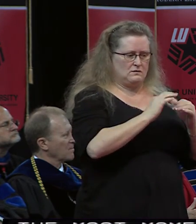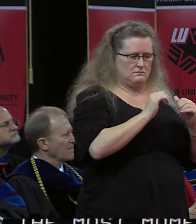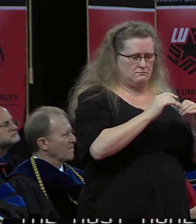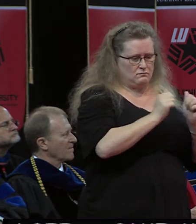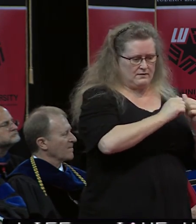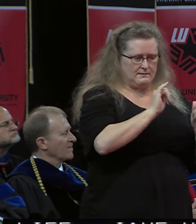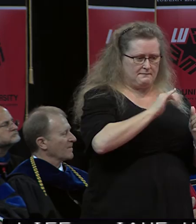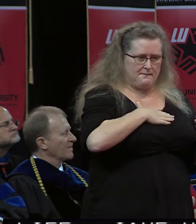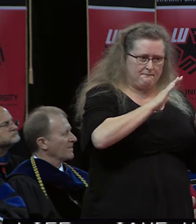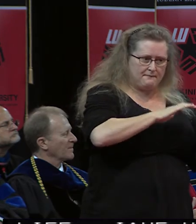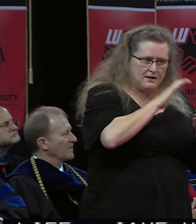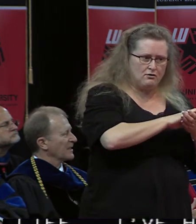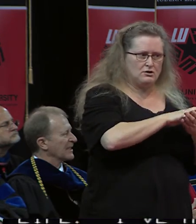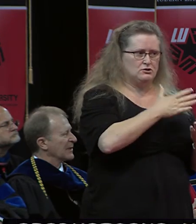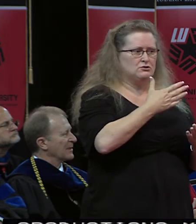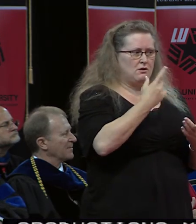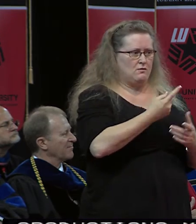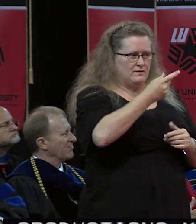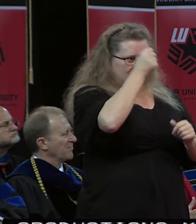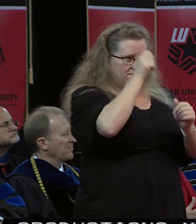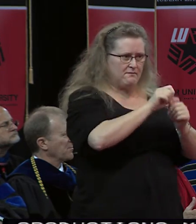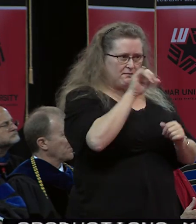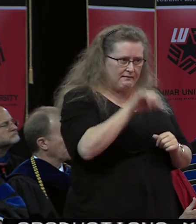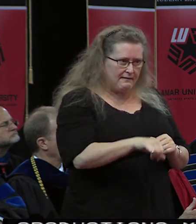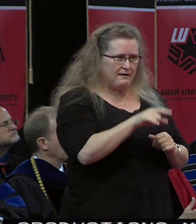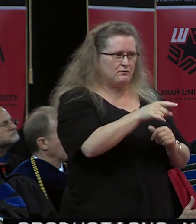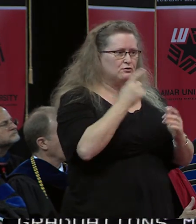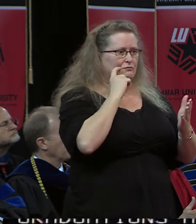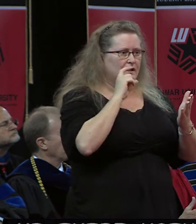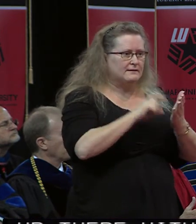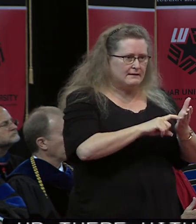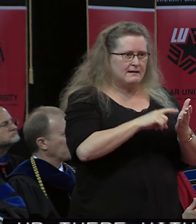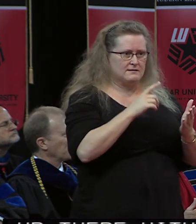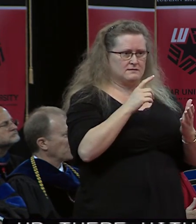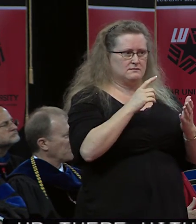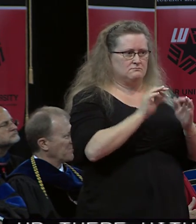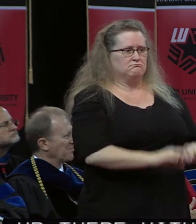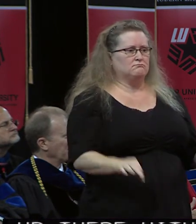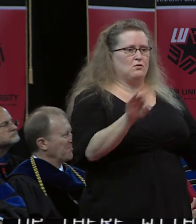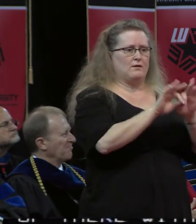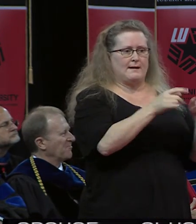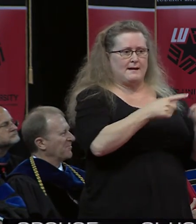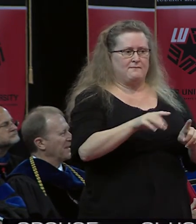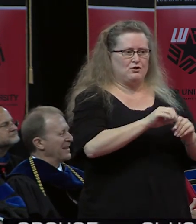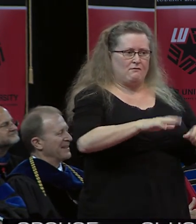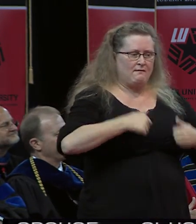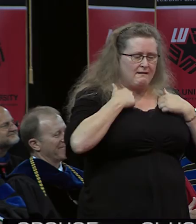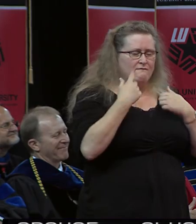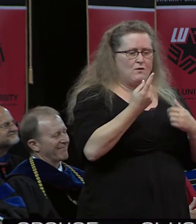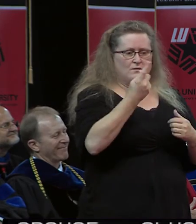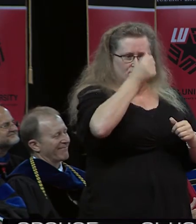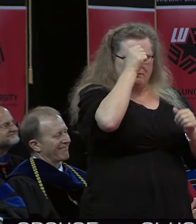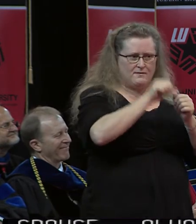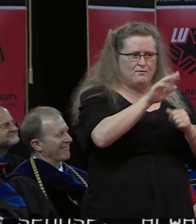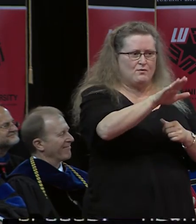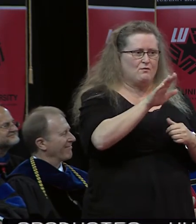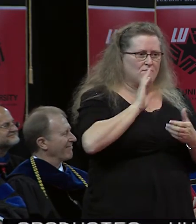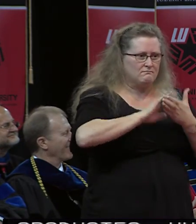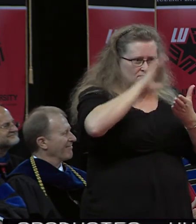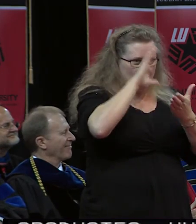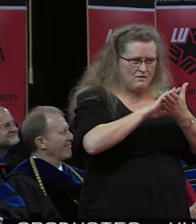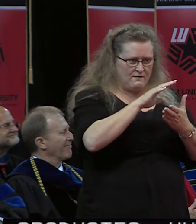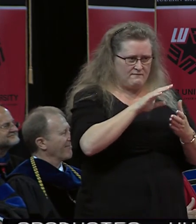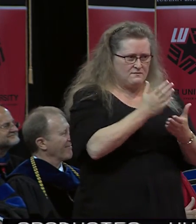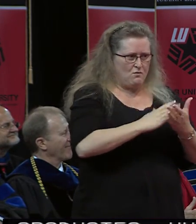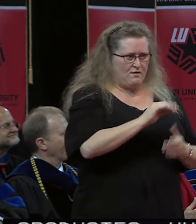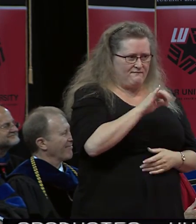spouse. Always remember that, graduates, when you're recognizing momentous occasions, always remember the spouse is part of that momentous time.